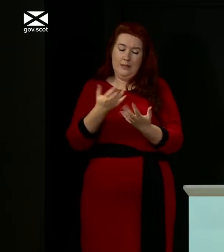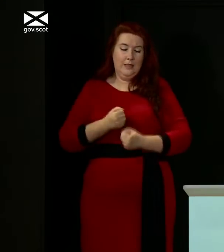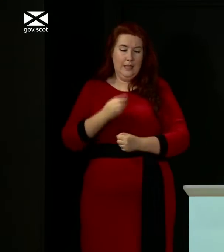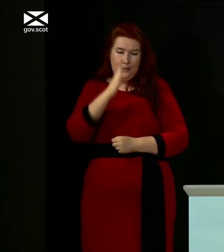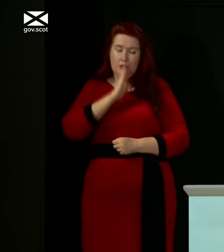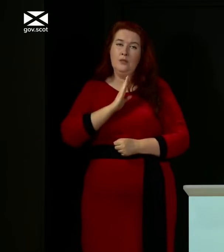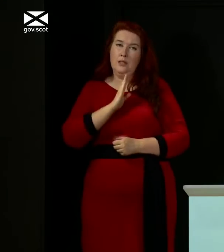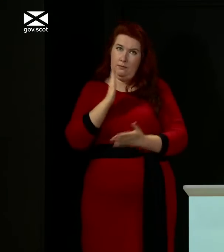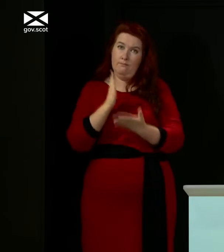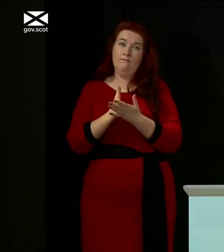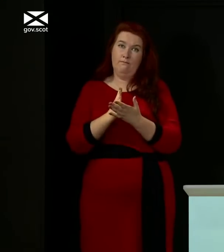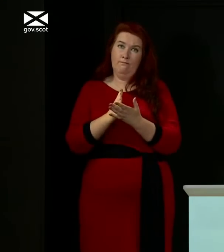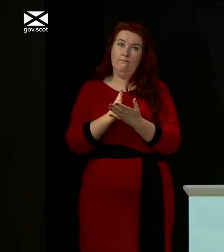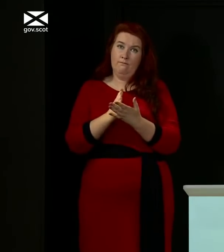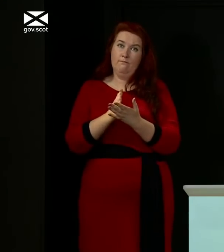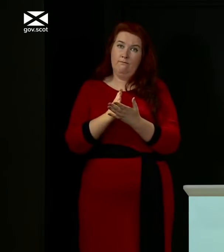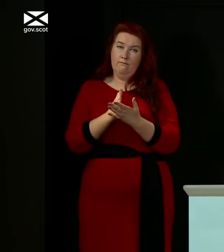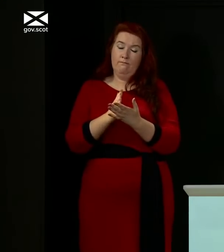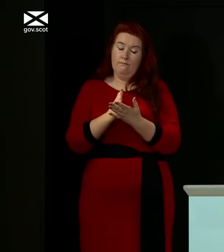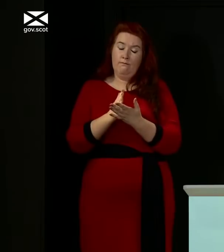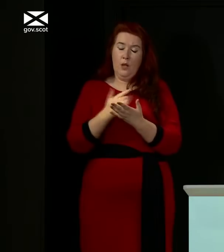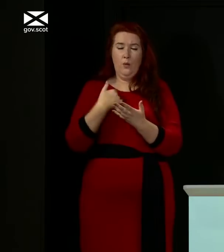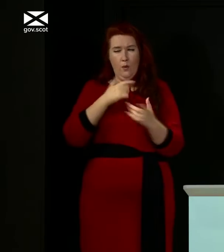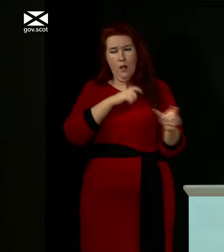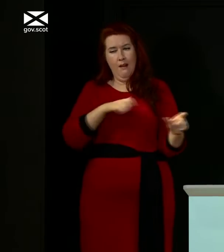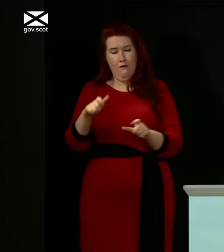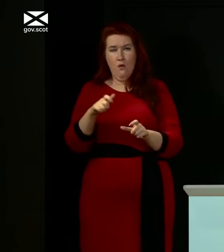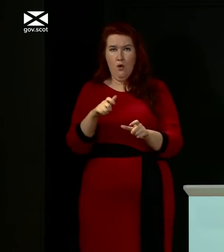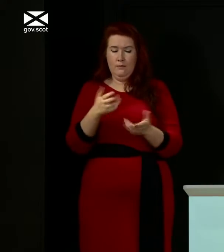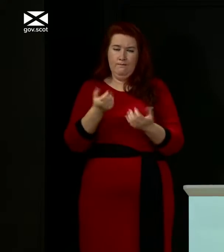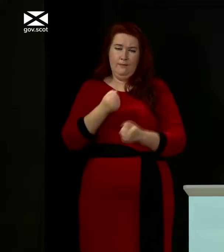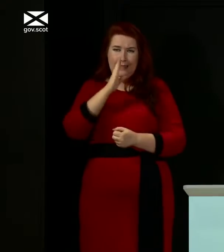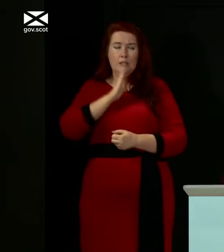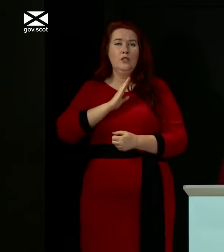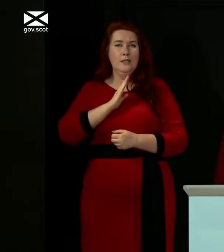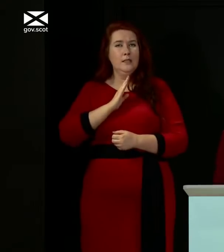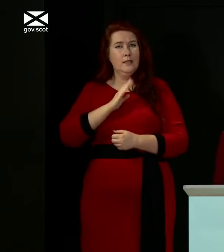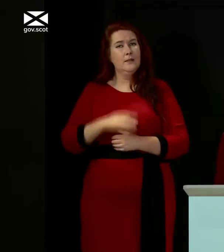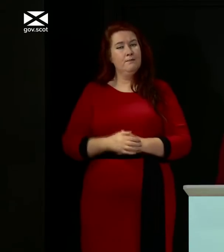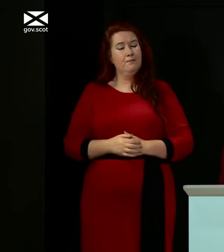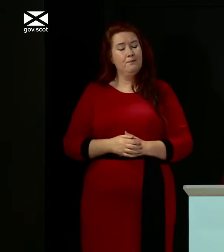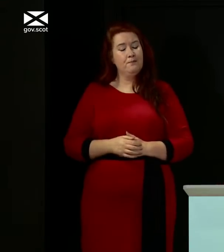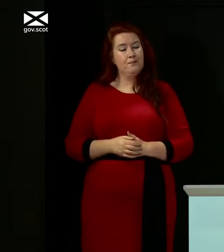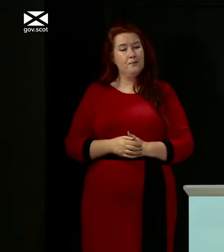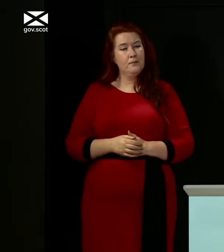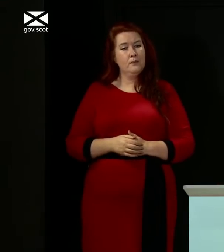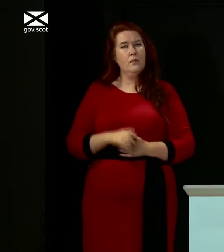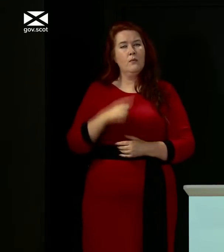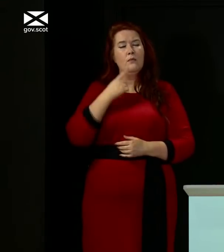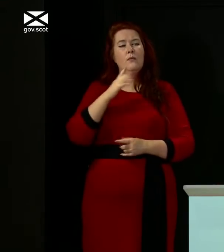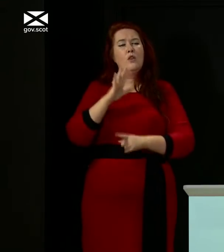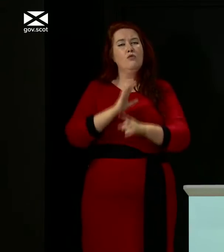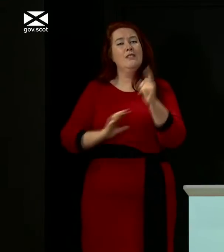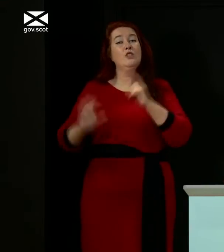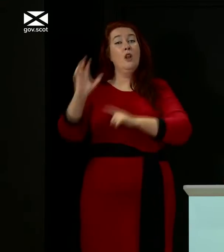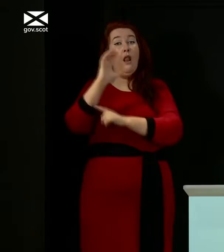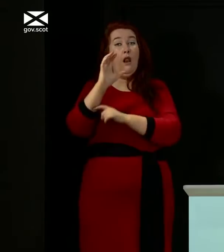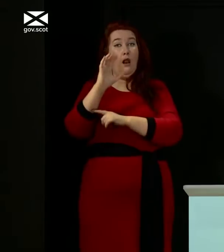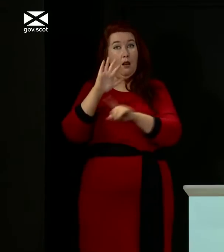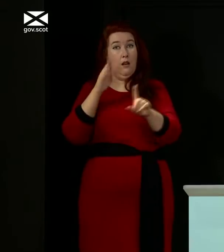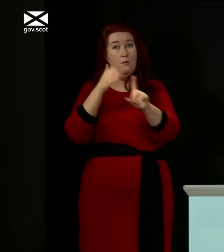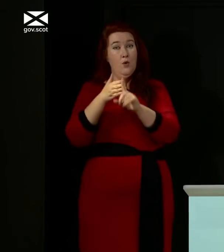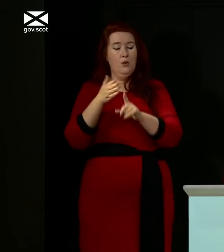seriously and we will continue to do that. In terms of regional approach, as I said yesterday, getting